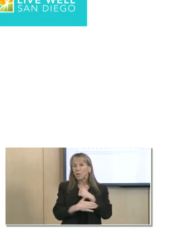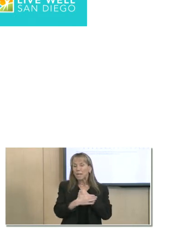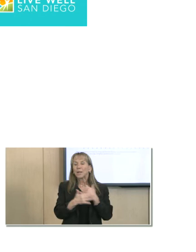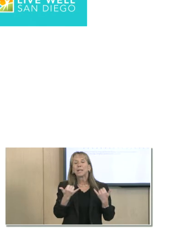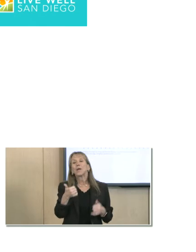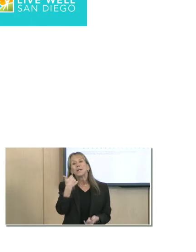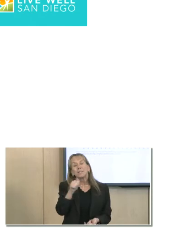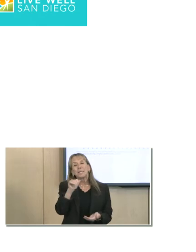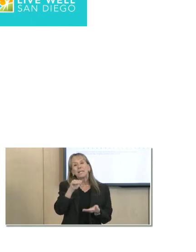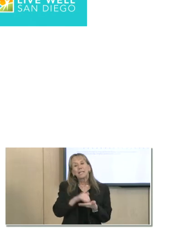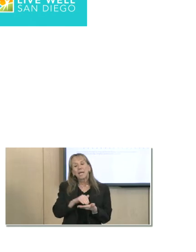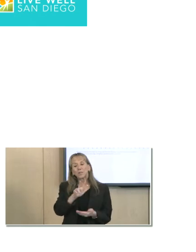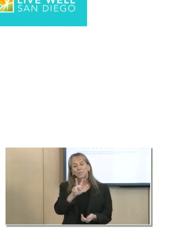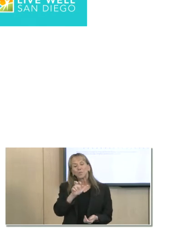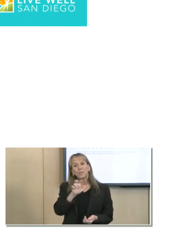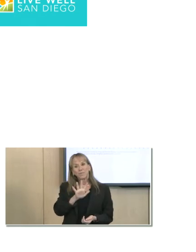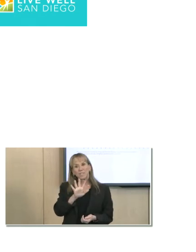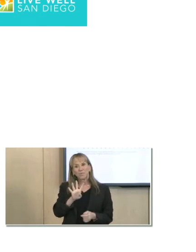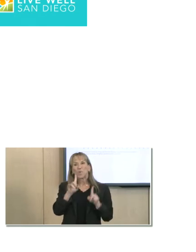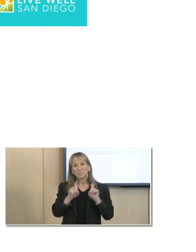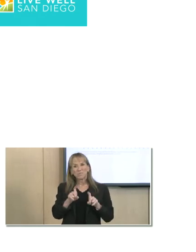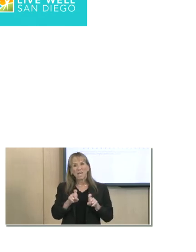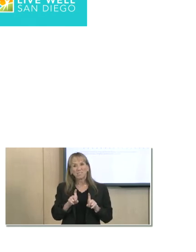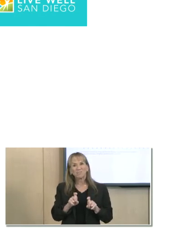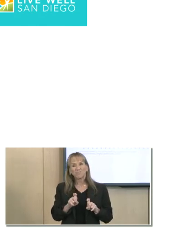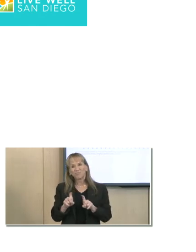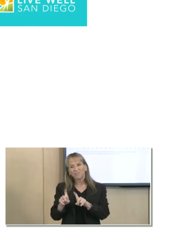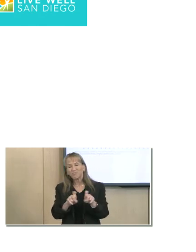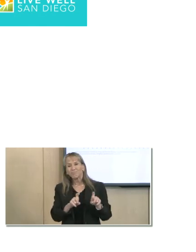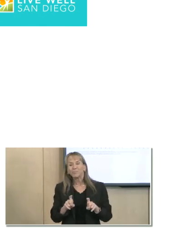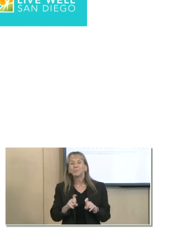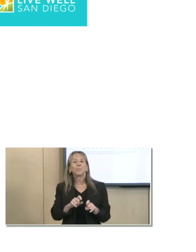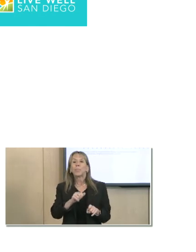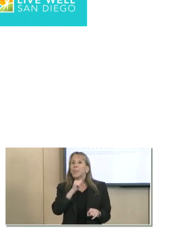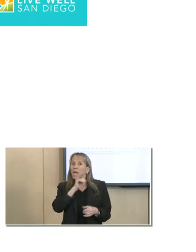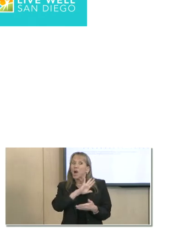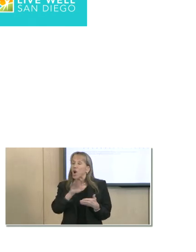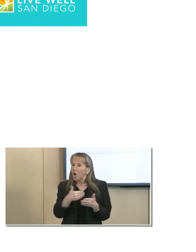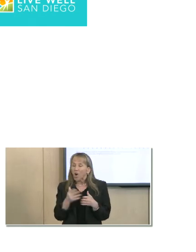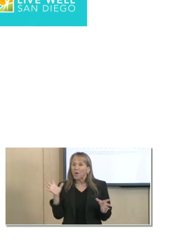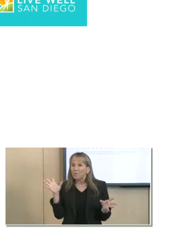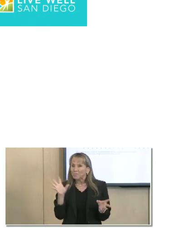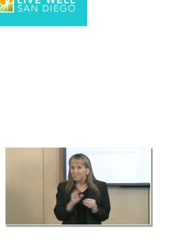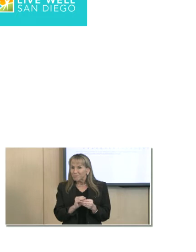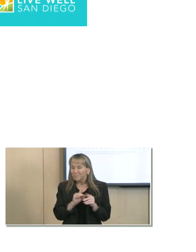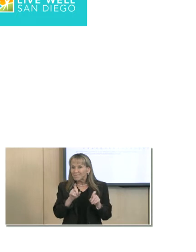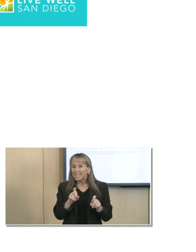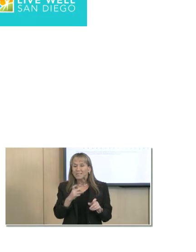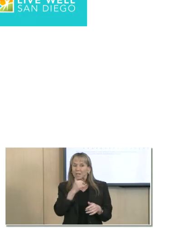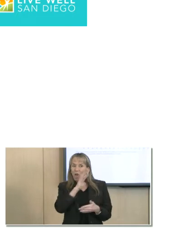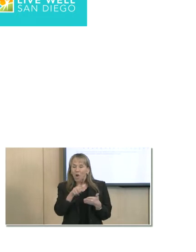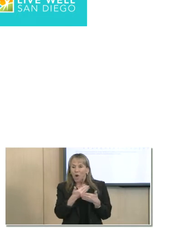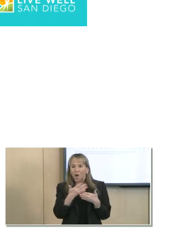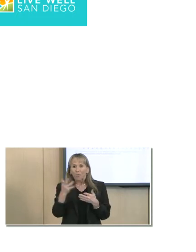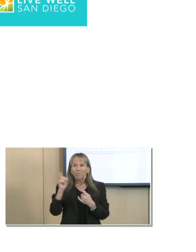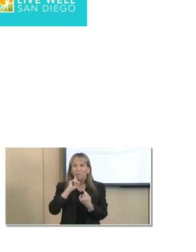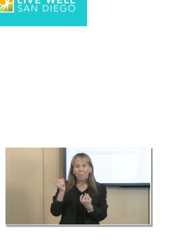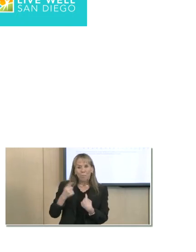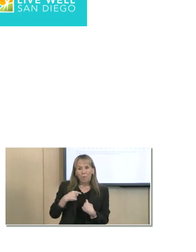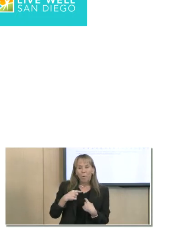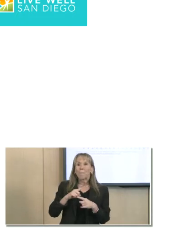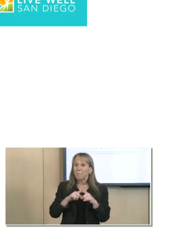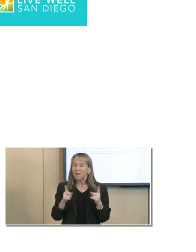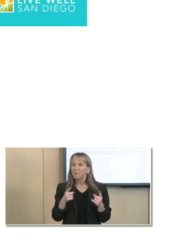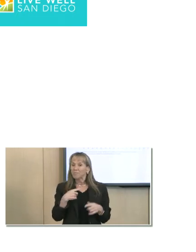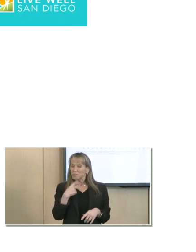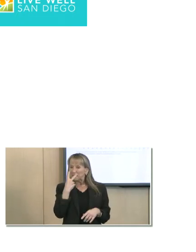least 10,354 tests. Again, this is not encompassing of all tests, as not all tests were reported to us. We do believe we are seeing